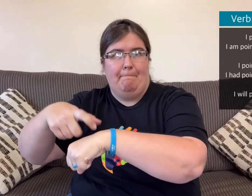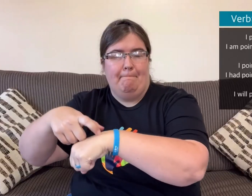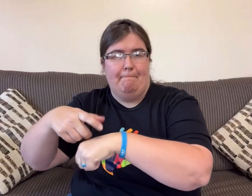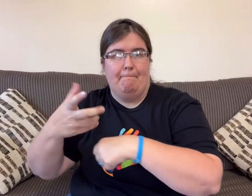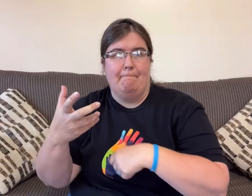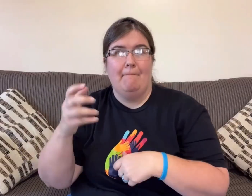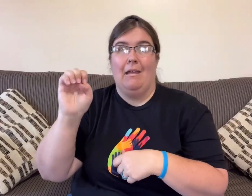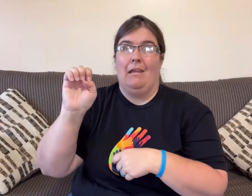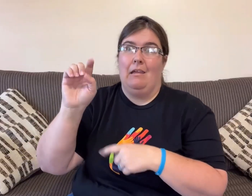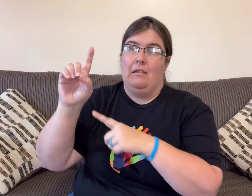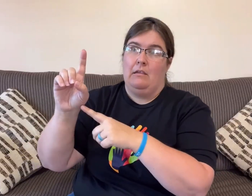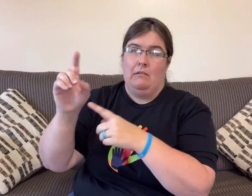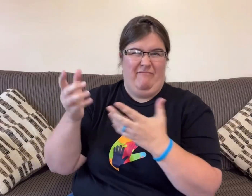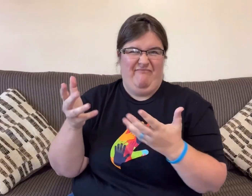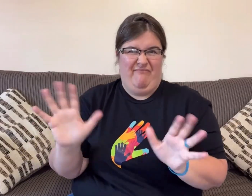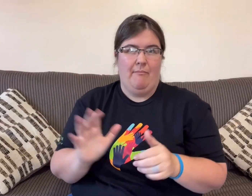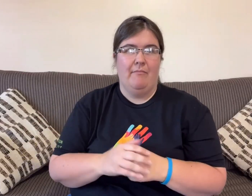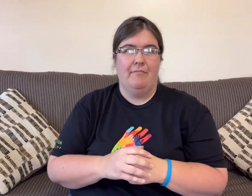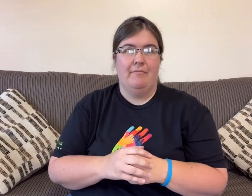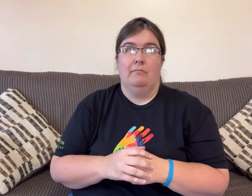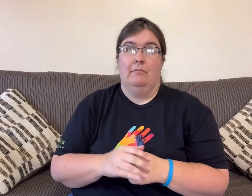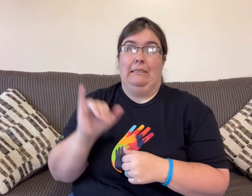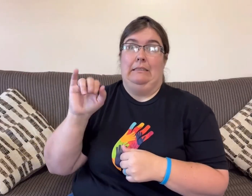for example, ed in English means the past, or